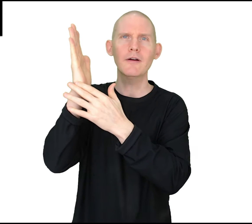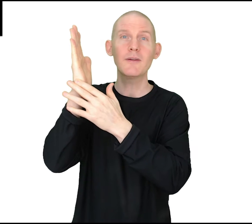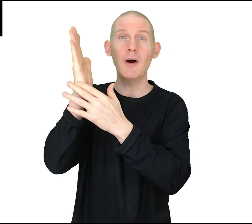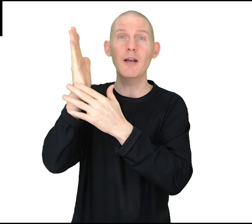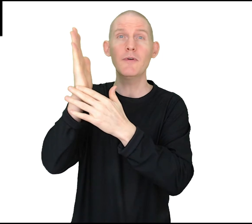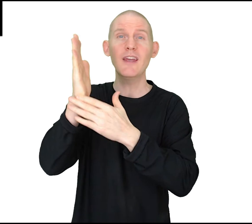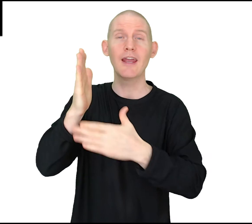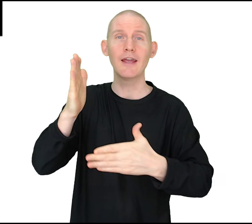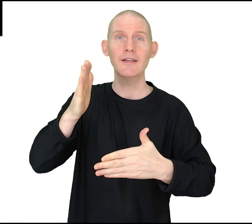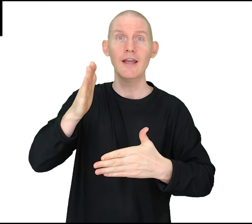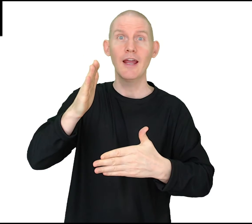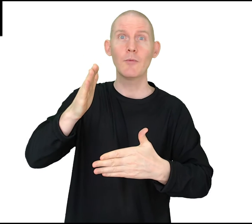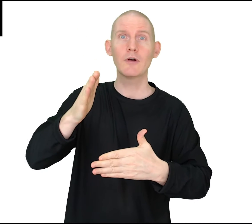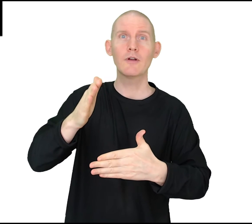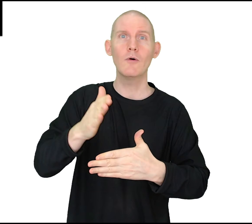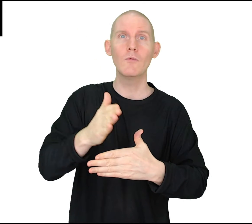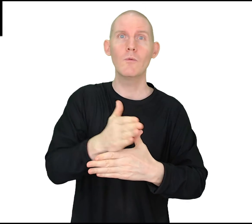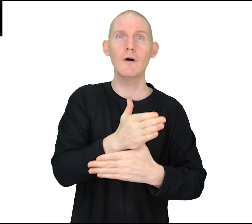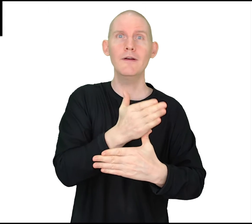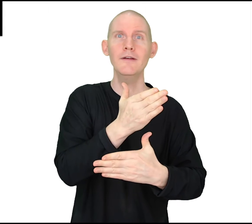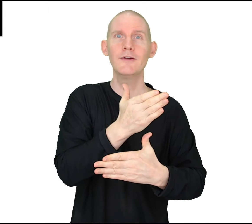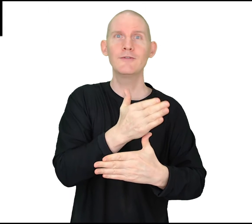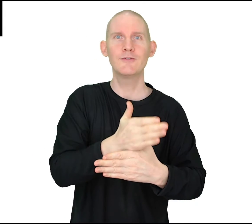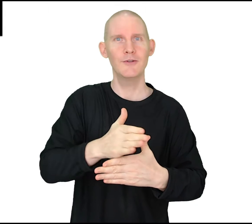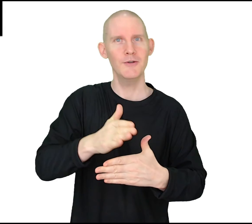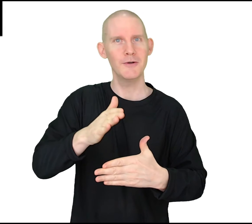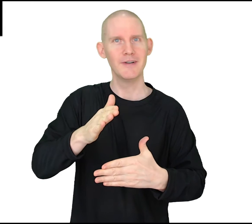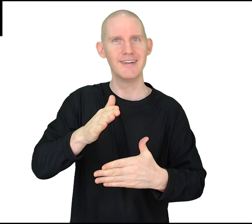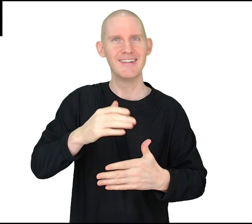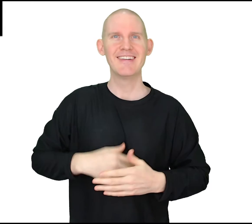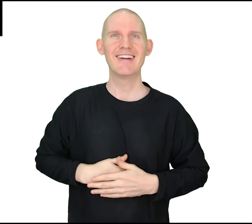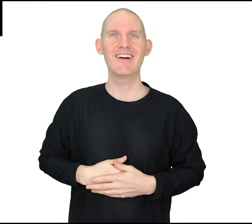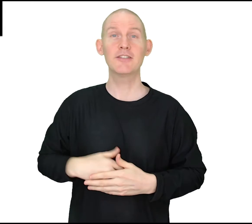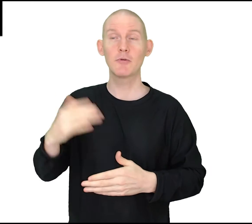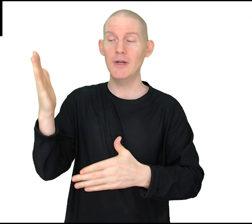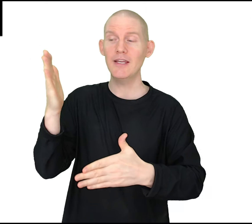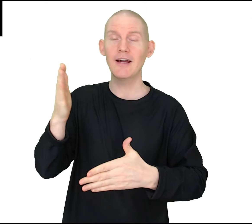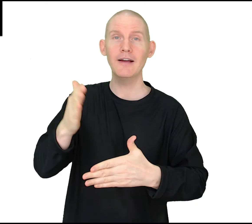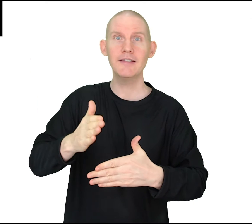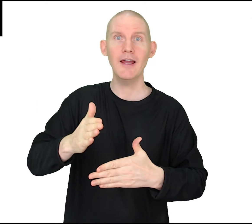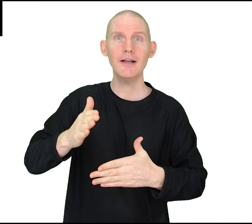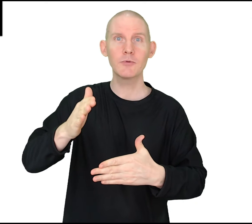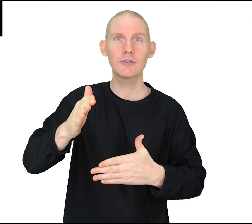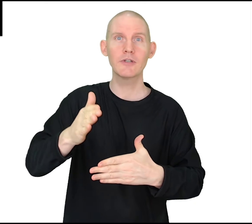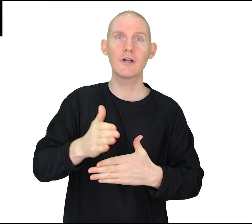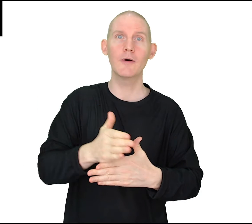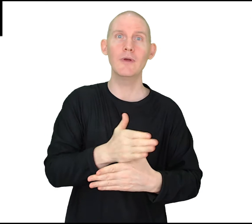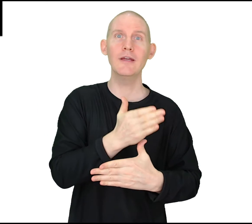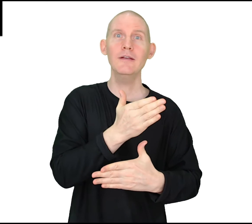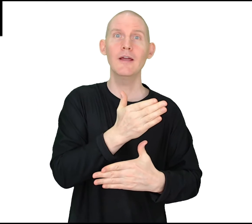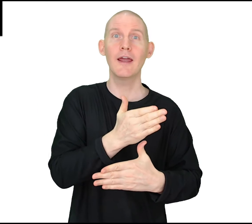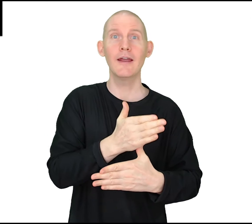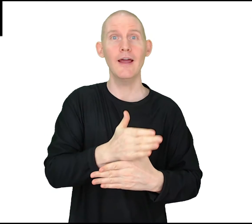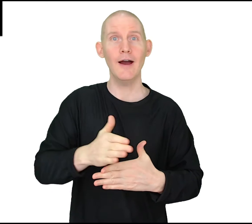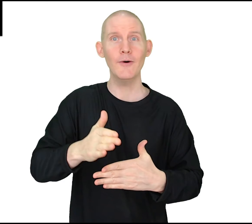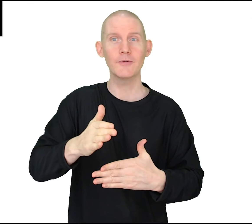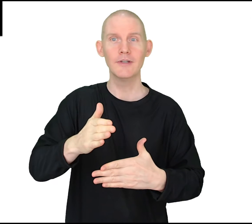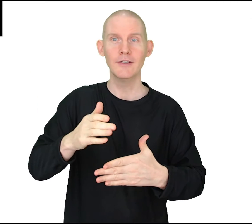bottom of the hand, and we're going to go 1, 2. All right, so we're making contact. We're just going to come in and out. So we're